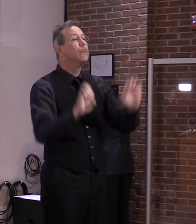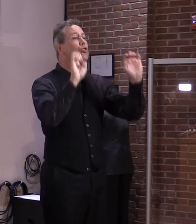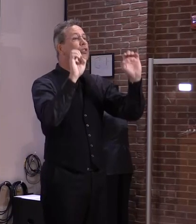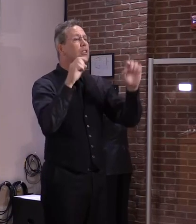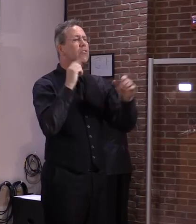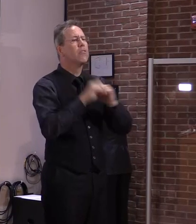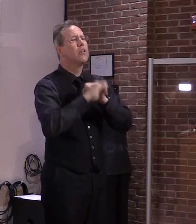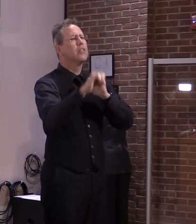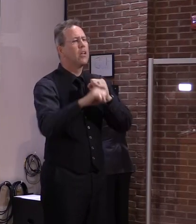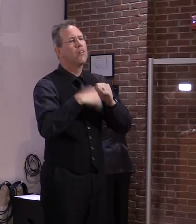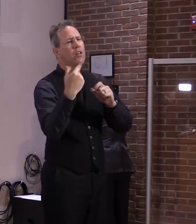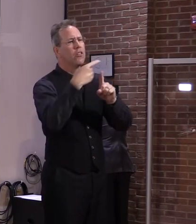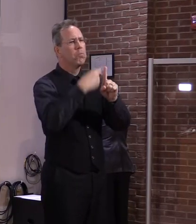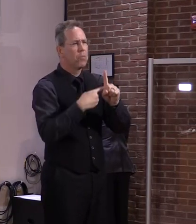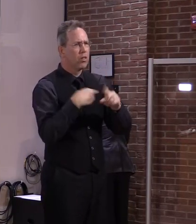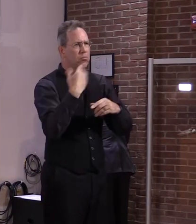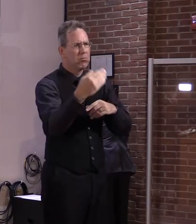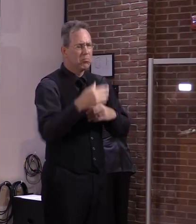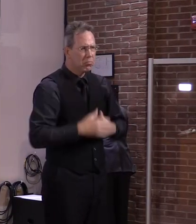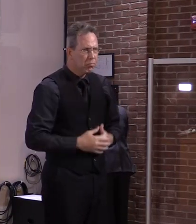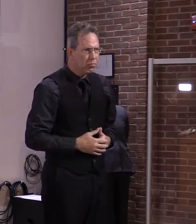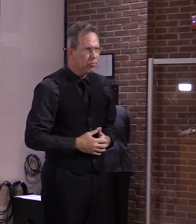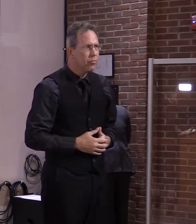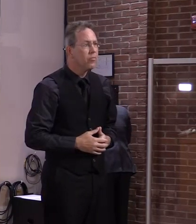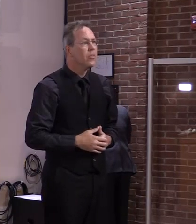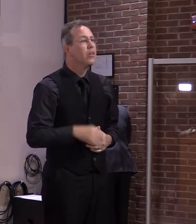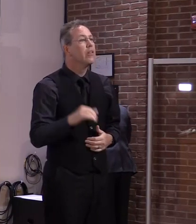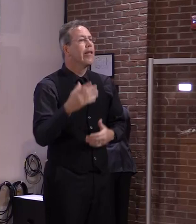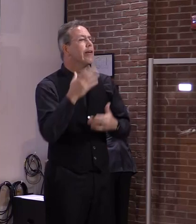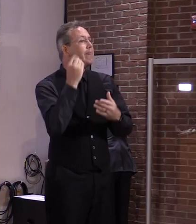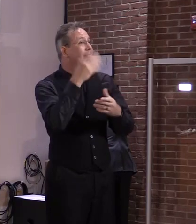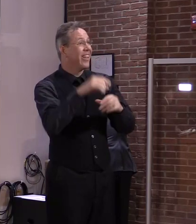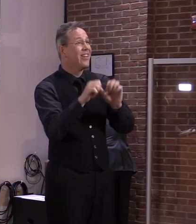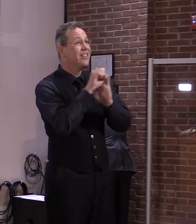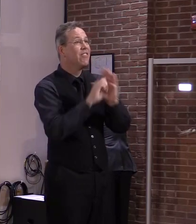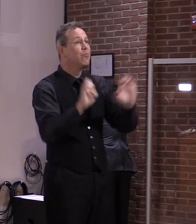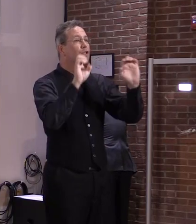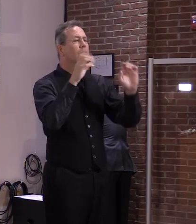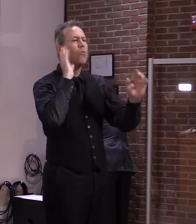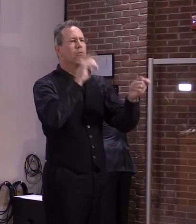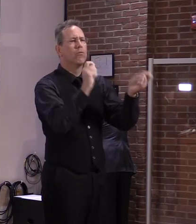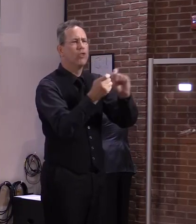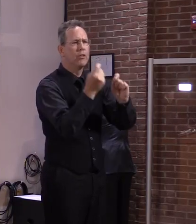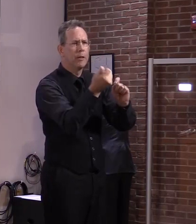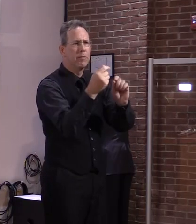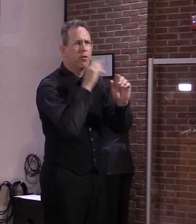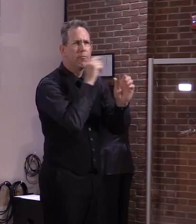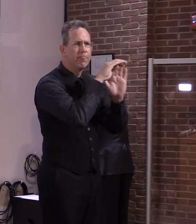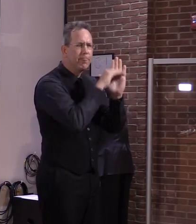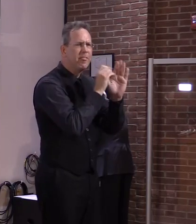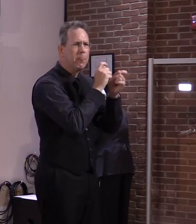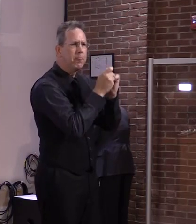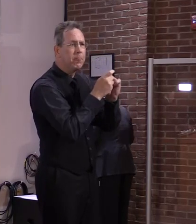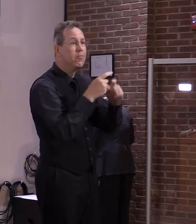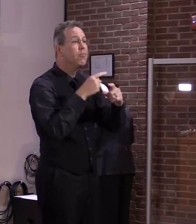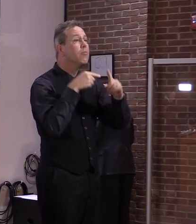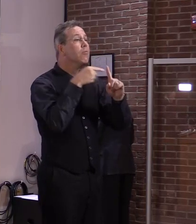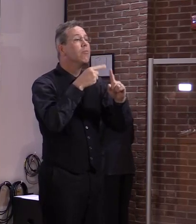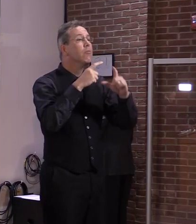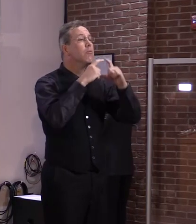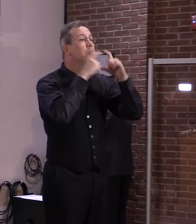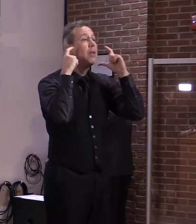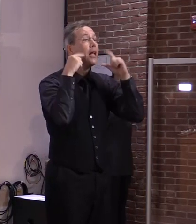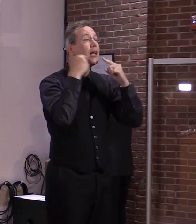some changes. First, we'll be updating Vermont's mask mandate following the CDC's